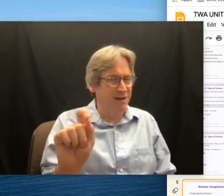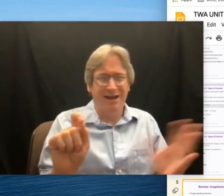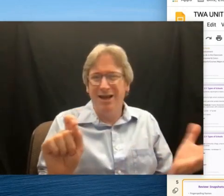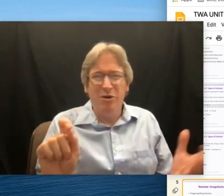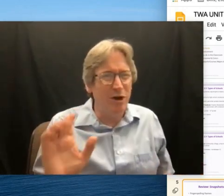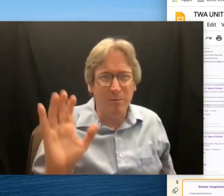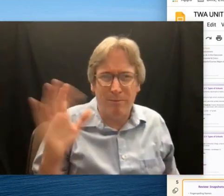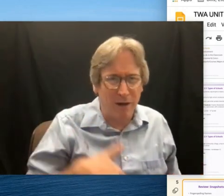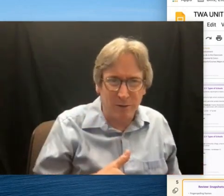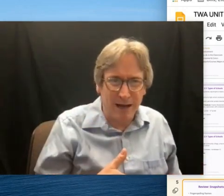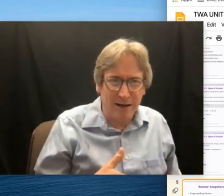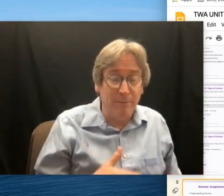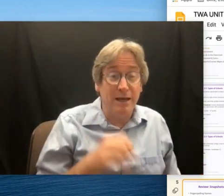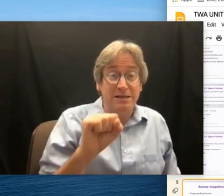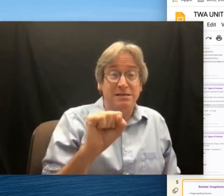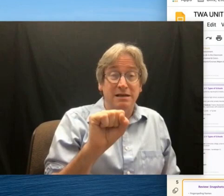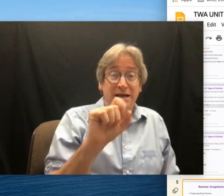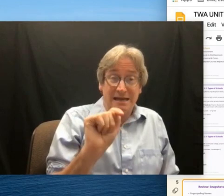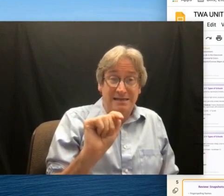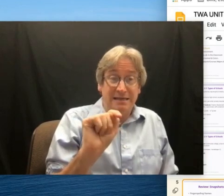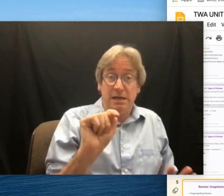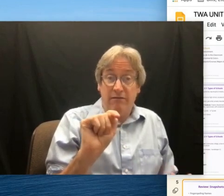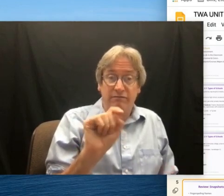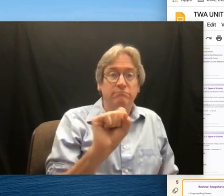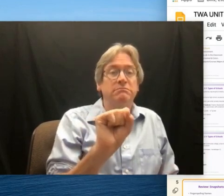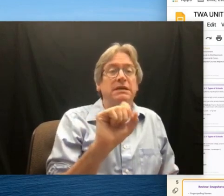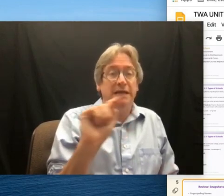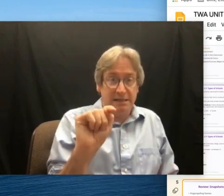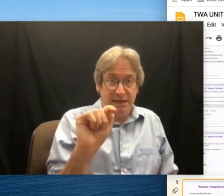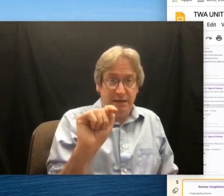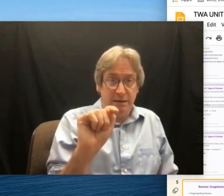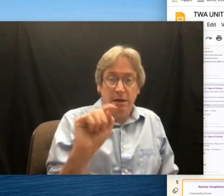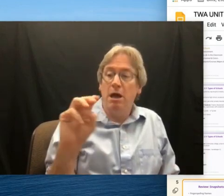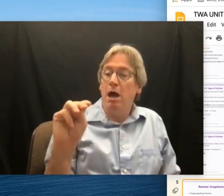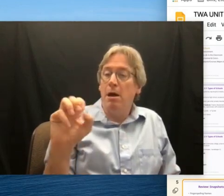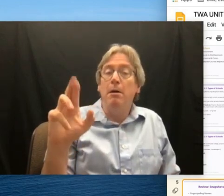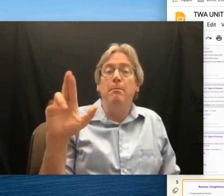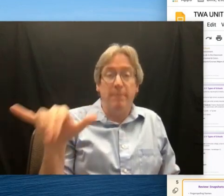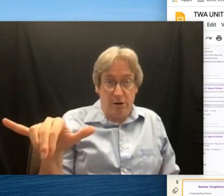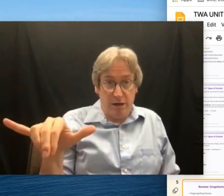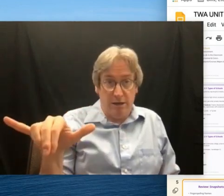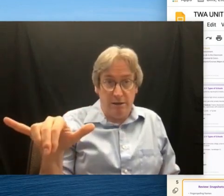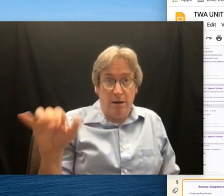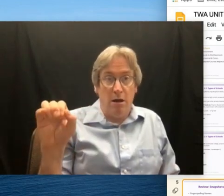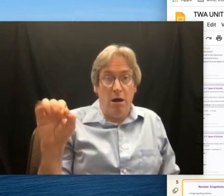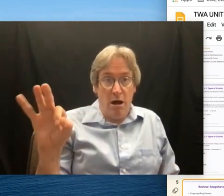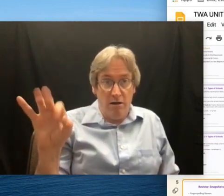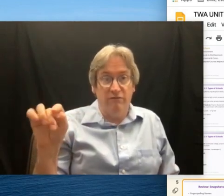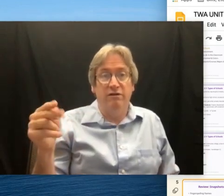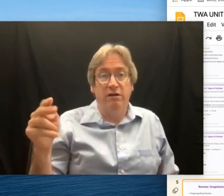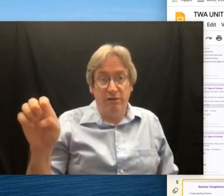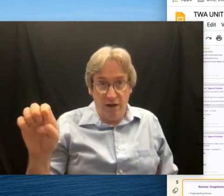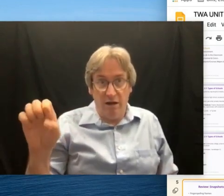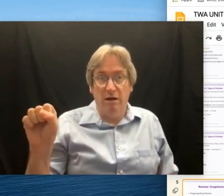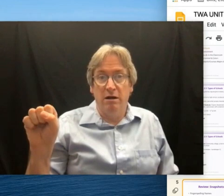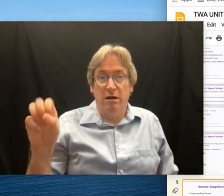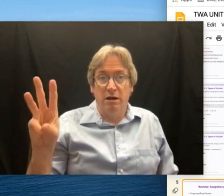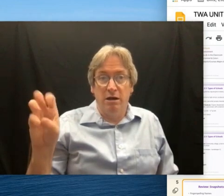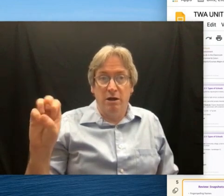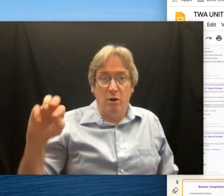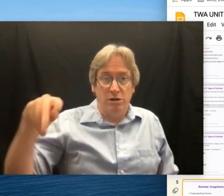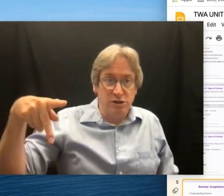period. We don't bother with that because St is enough. St. Mary of